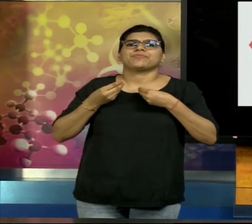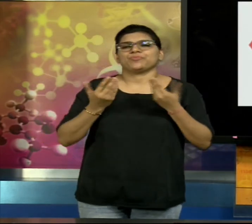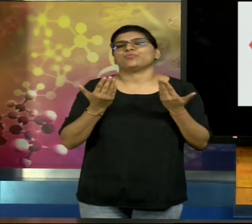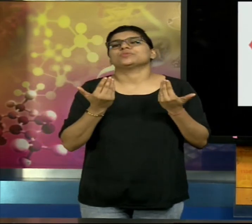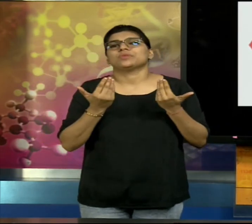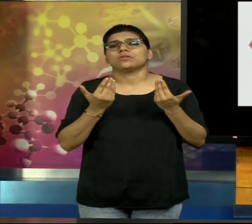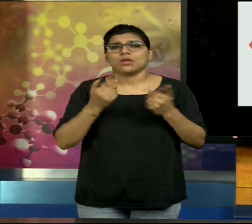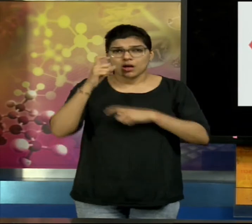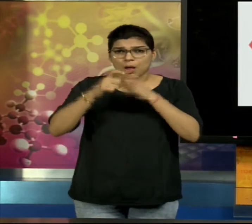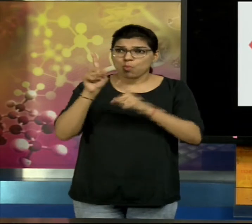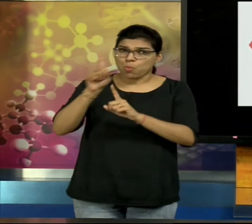work.